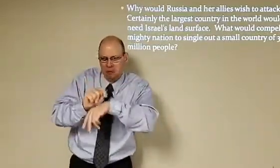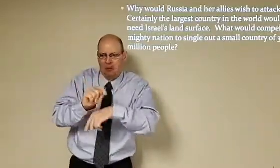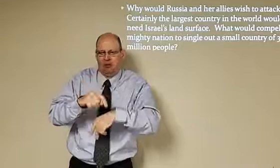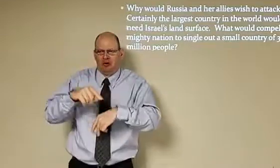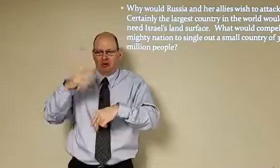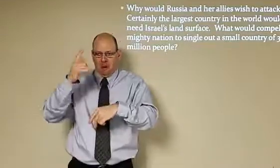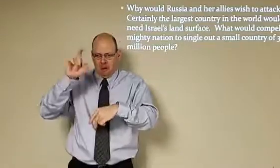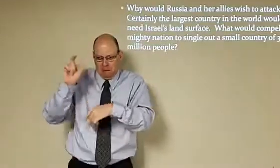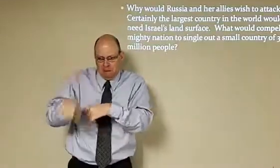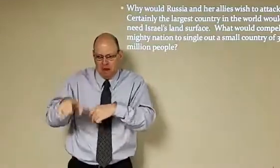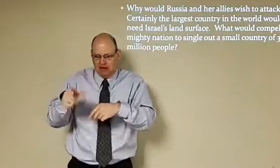resistive?